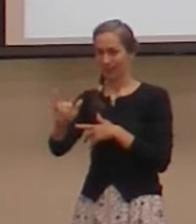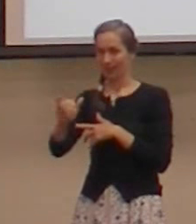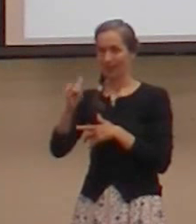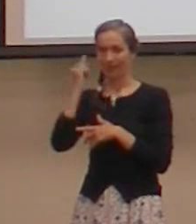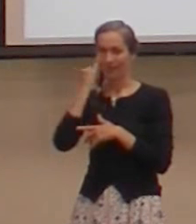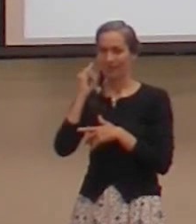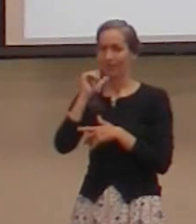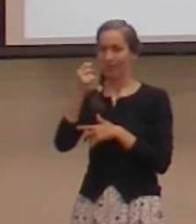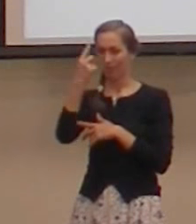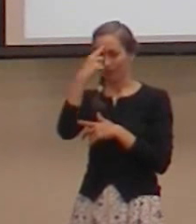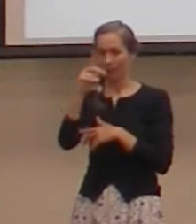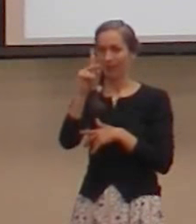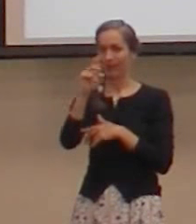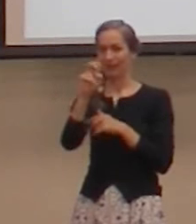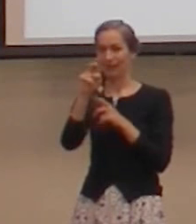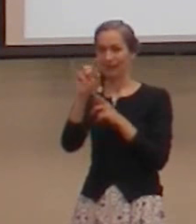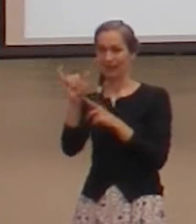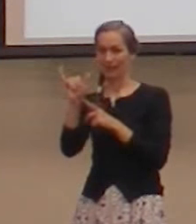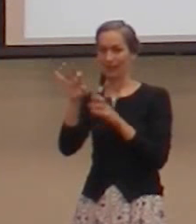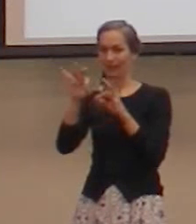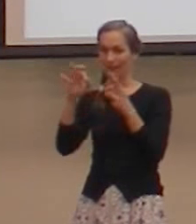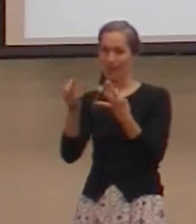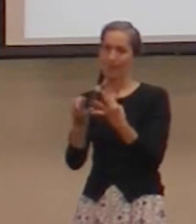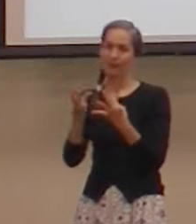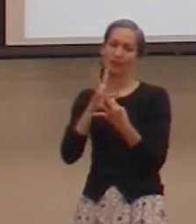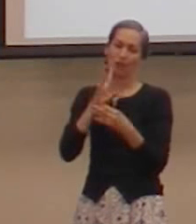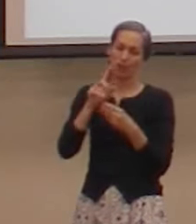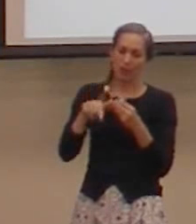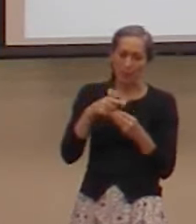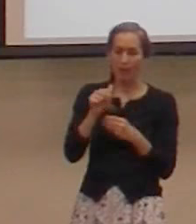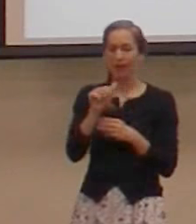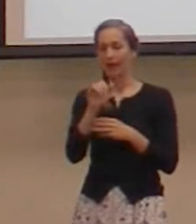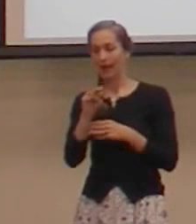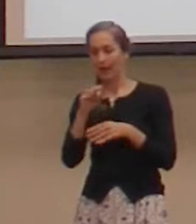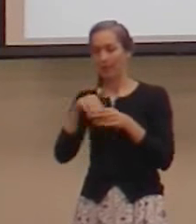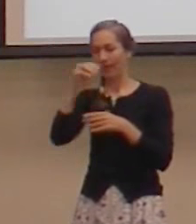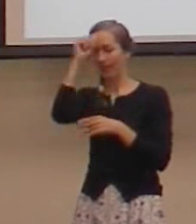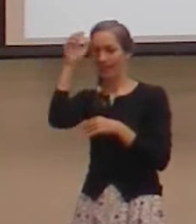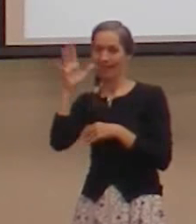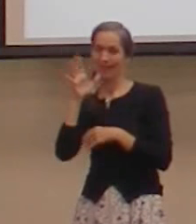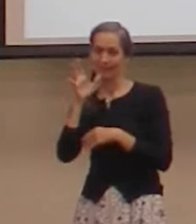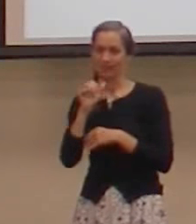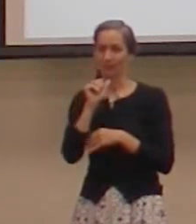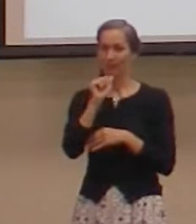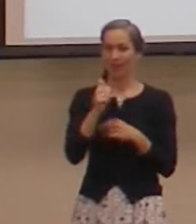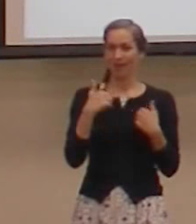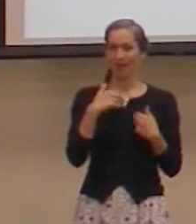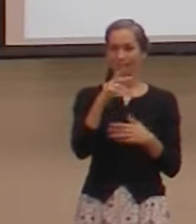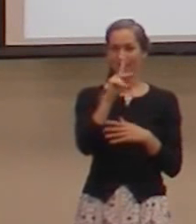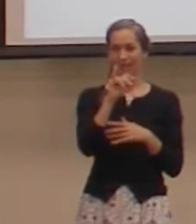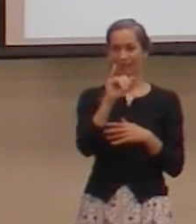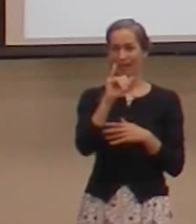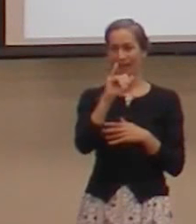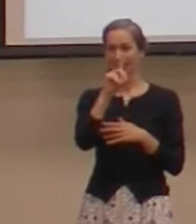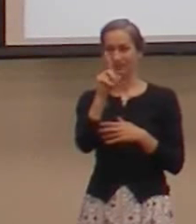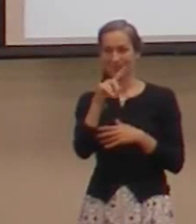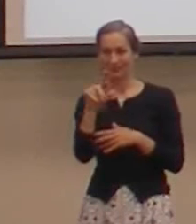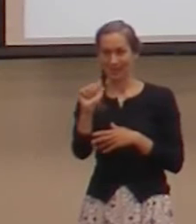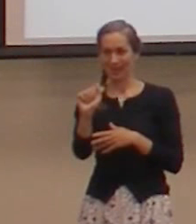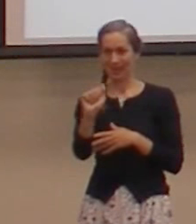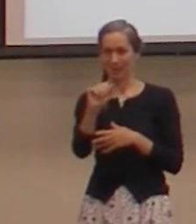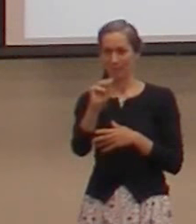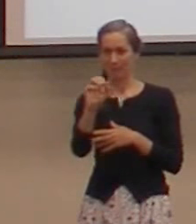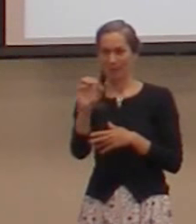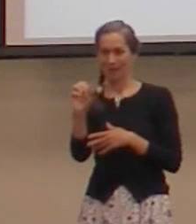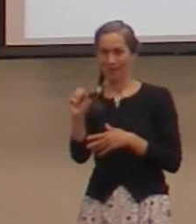family. Just talking about AIM in Alaska, we wouldn't have Kaiza Moss in this class if it wasn't for Tony and